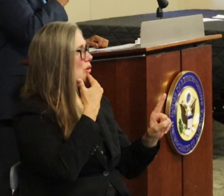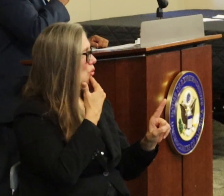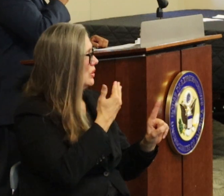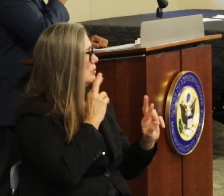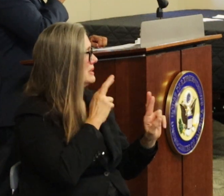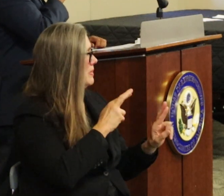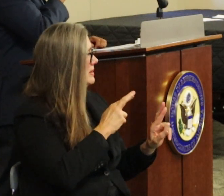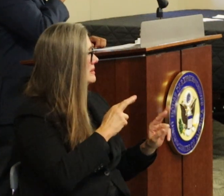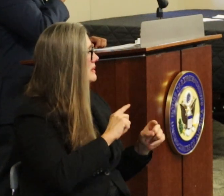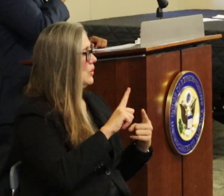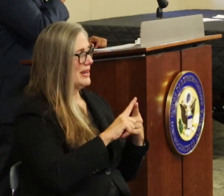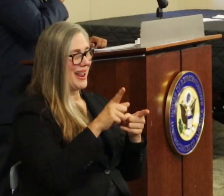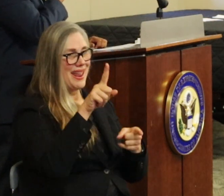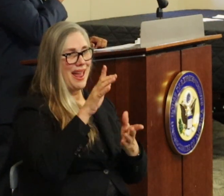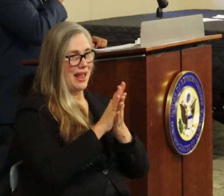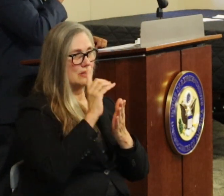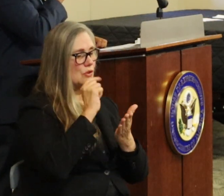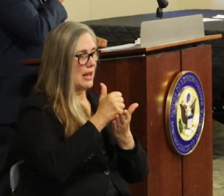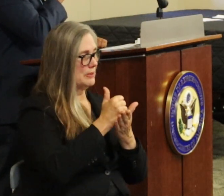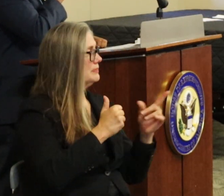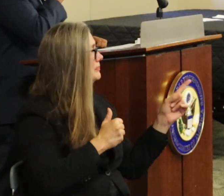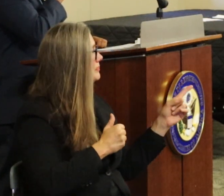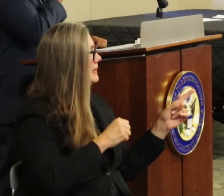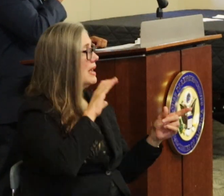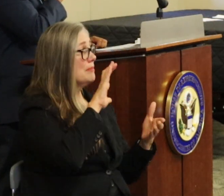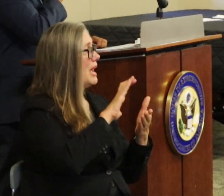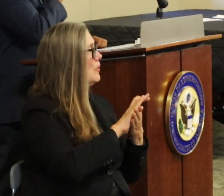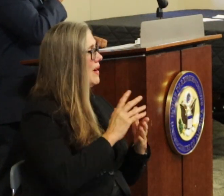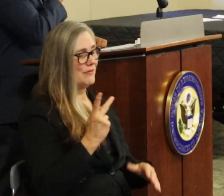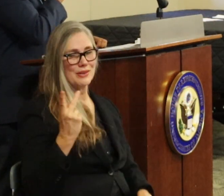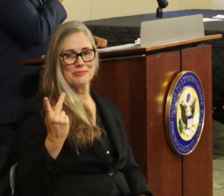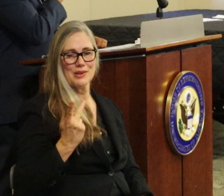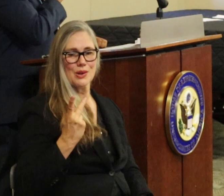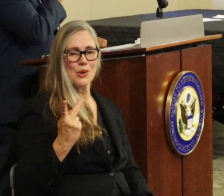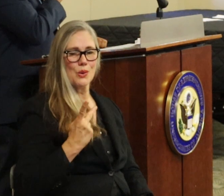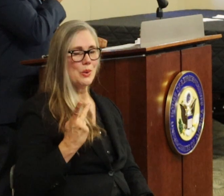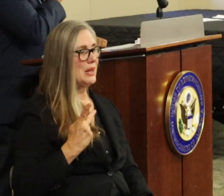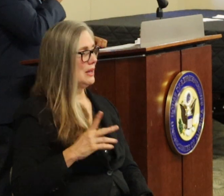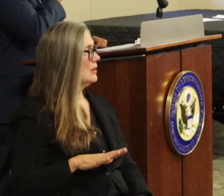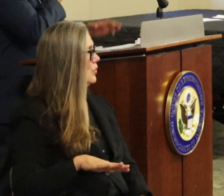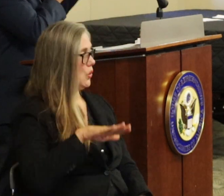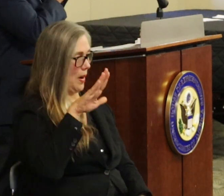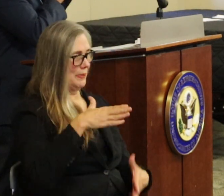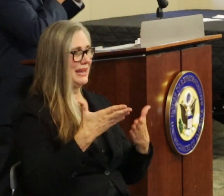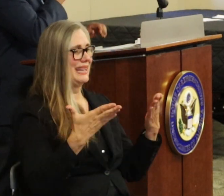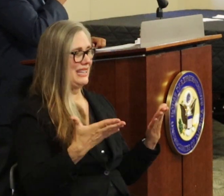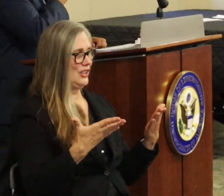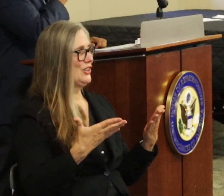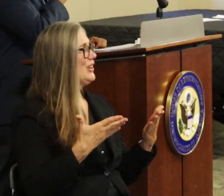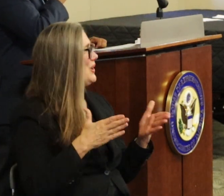Just out of curiosity here, so my wife and I are products of the public school system here.